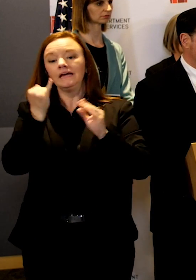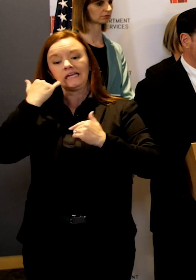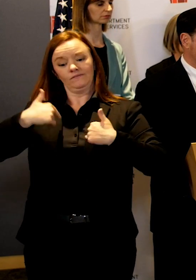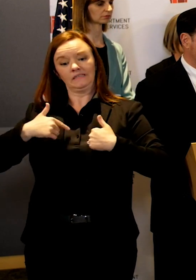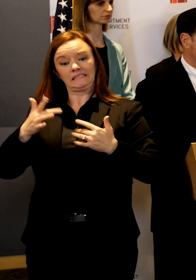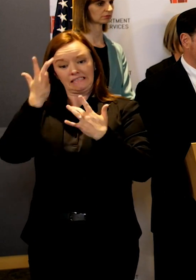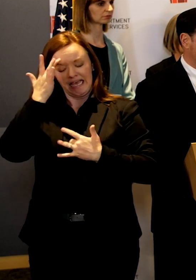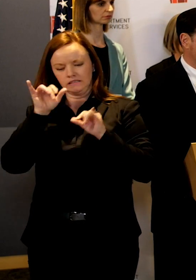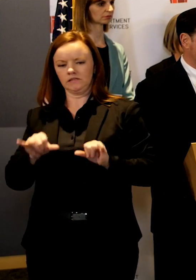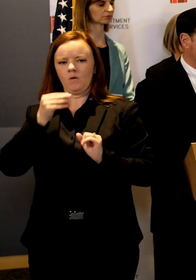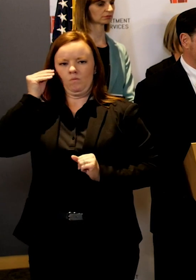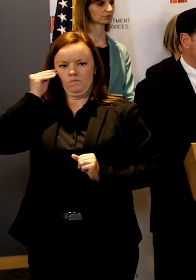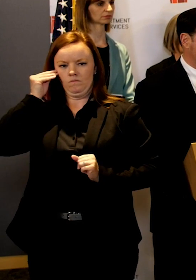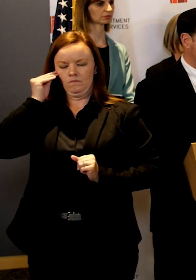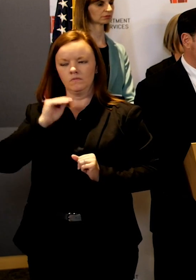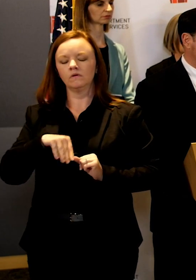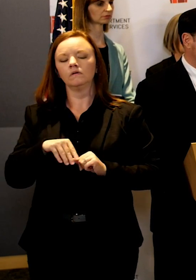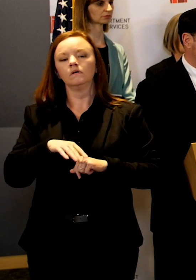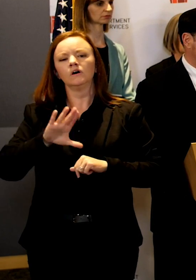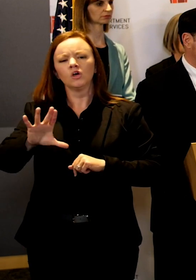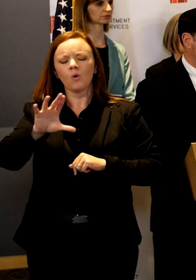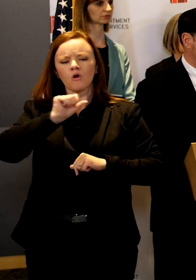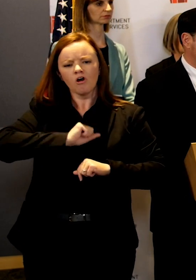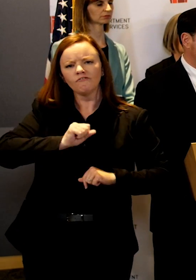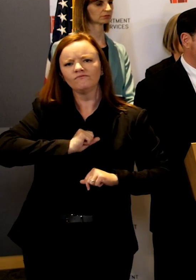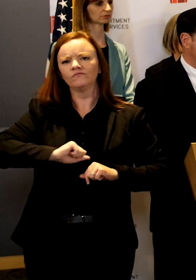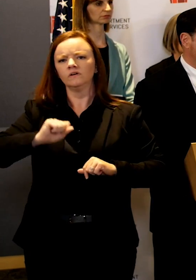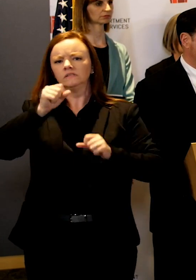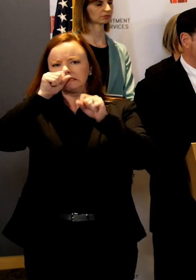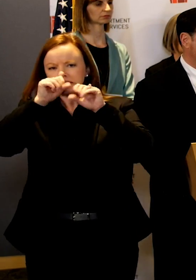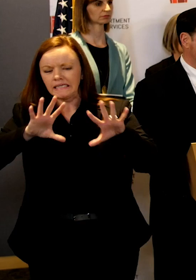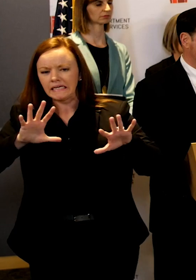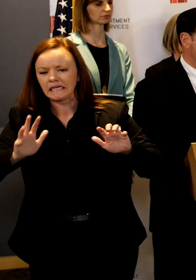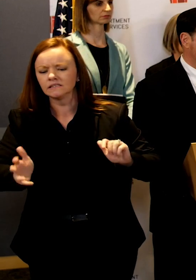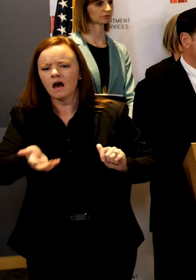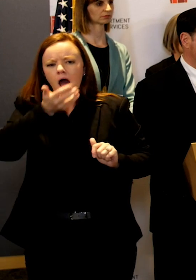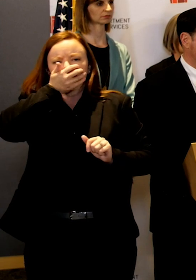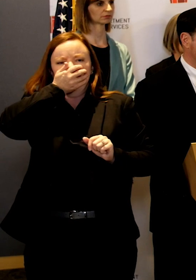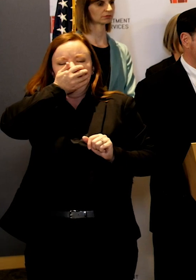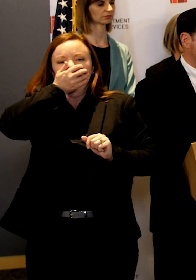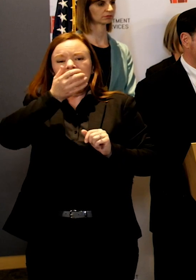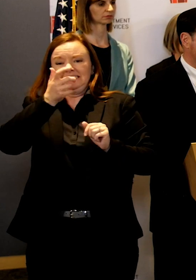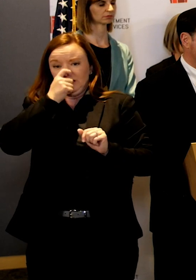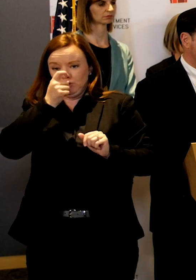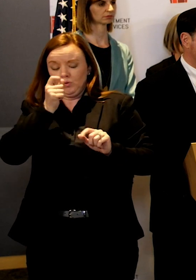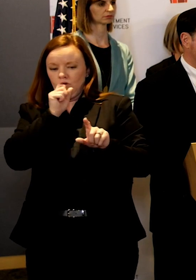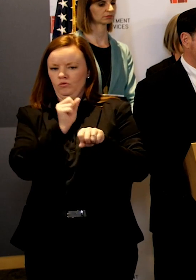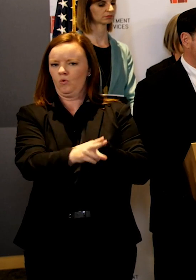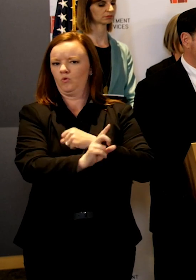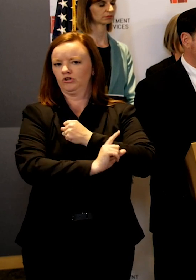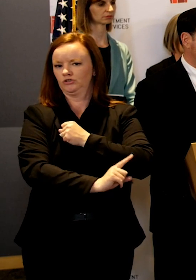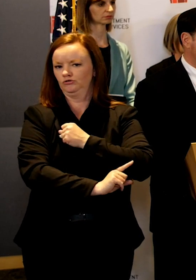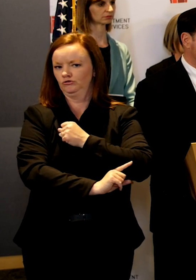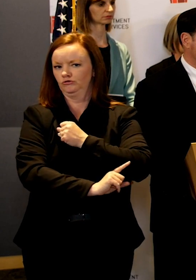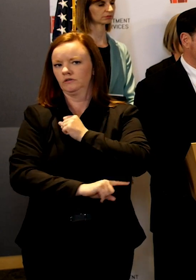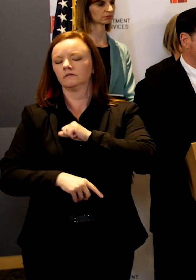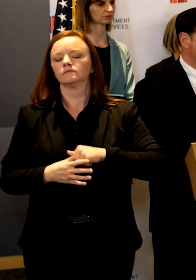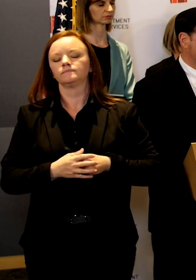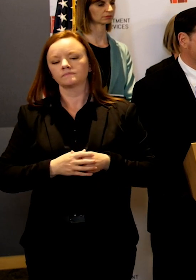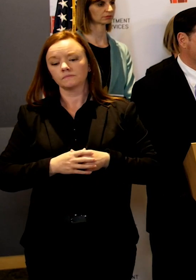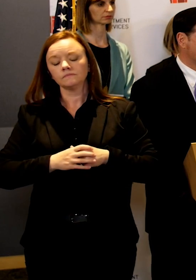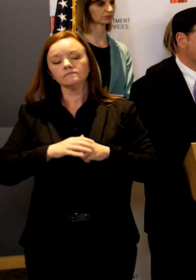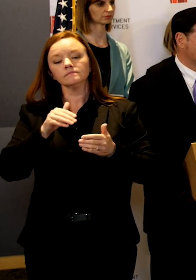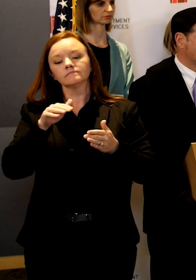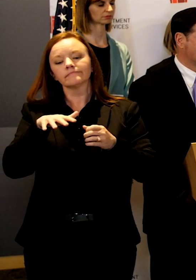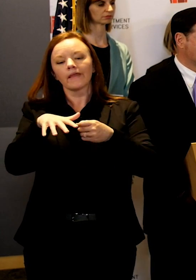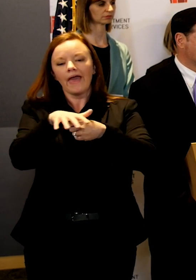sick. Cover your cough or sneeze with a tissue, then immediately throw that tissue in the trash. Clean and disinfect